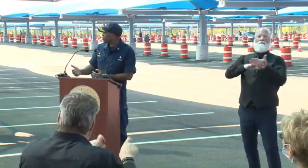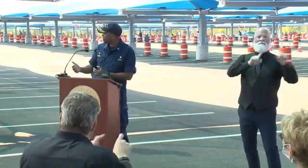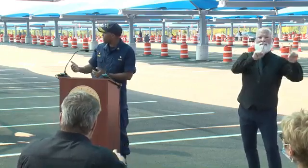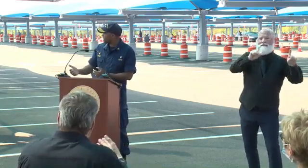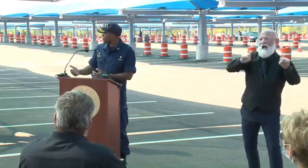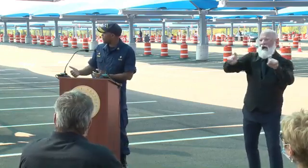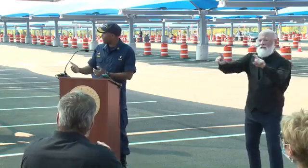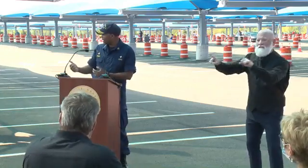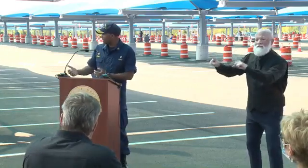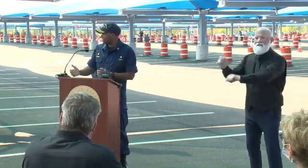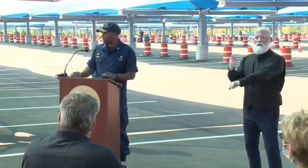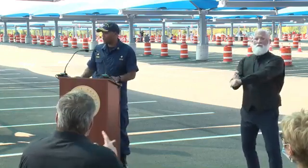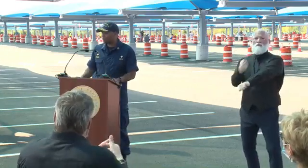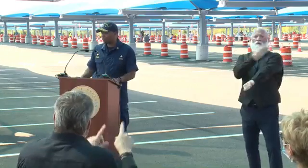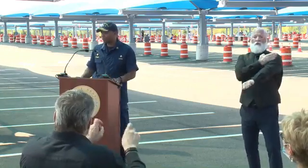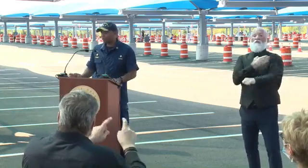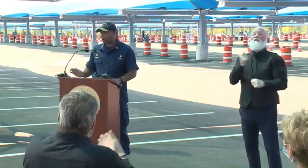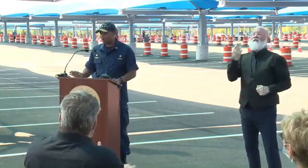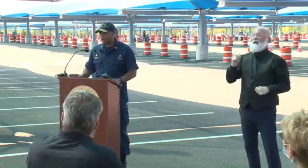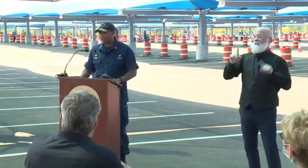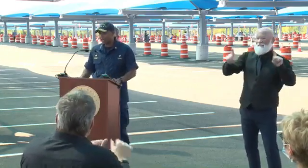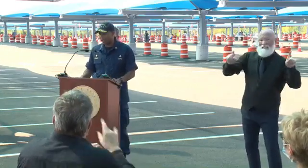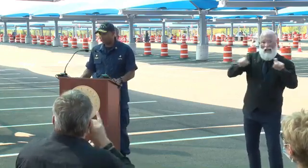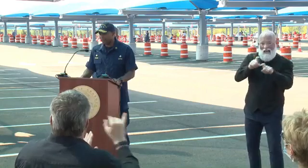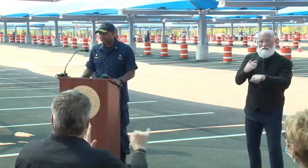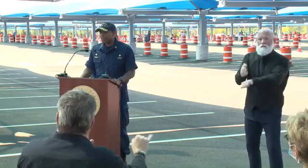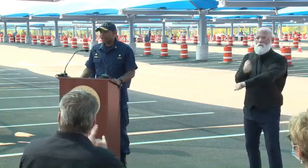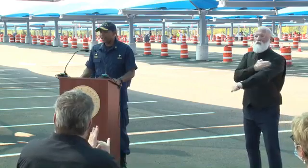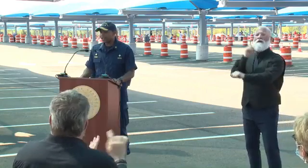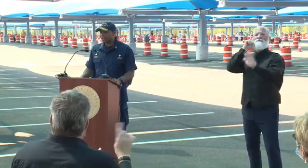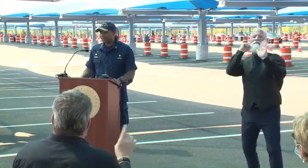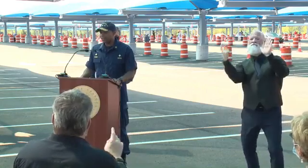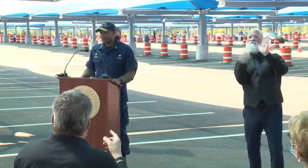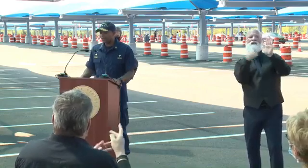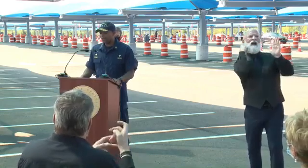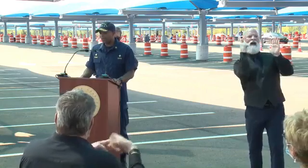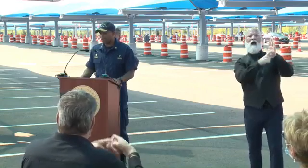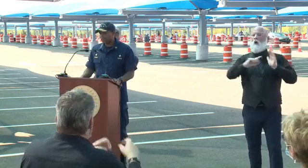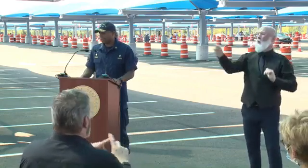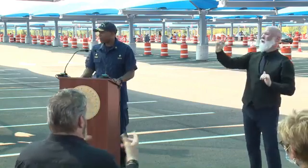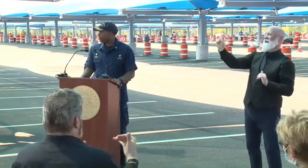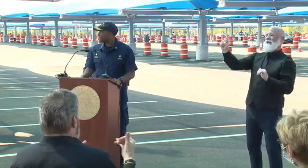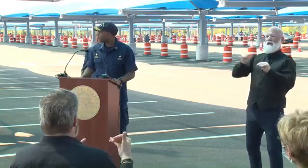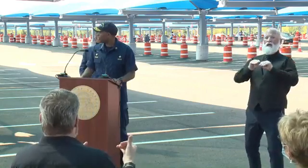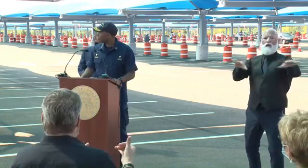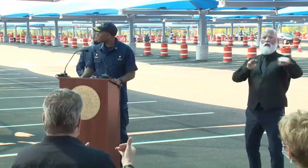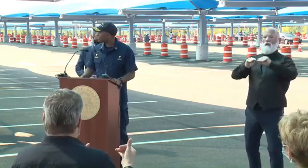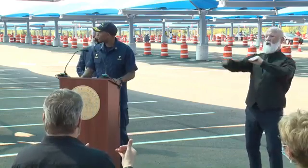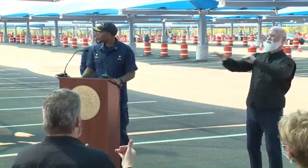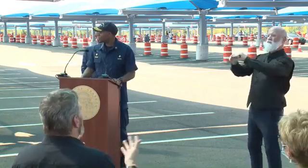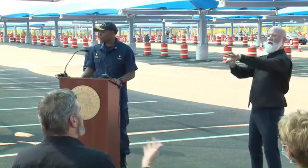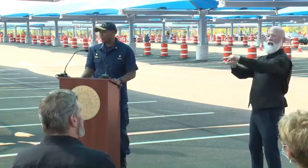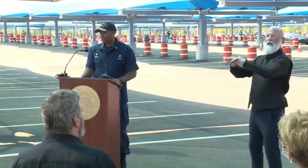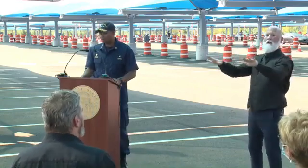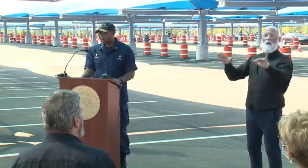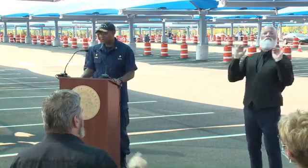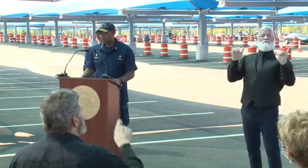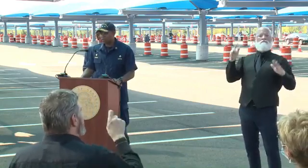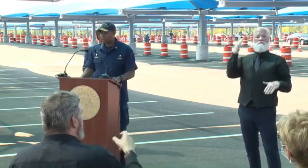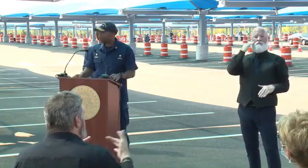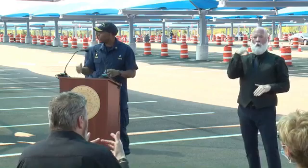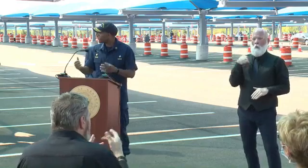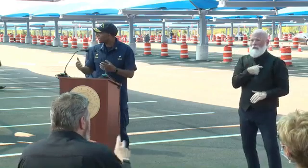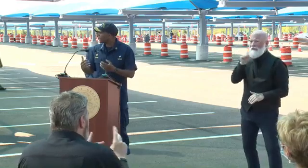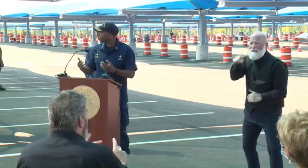that's another way we can get people into these homes. But right now, I encourage people to use telephones,